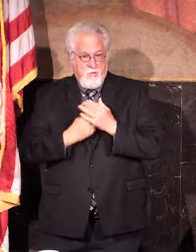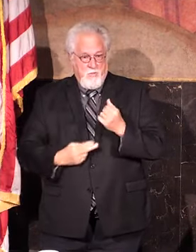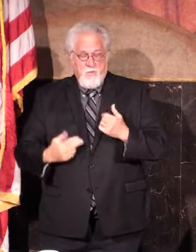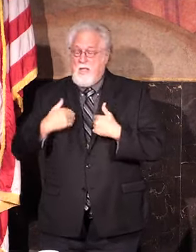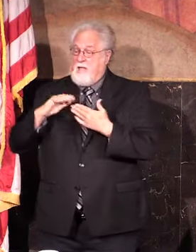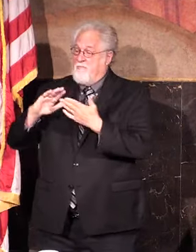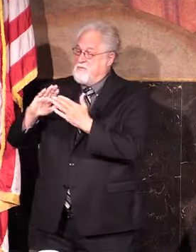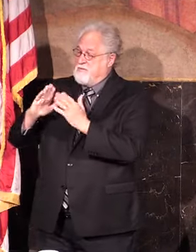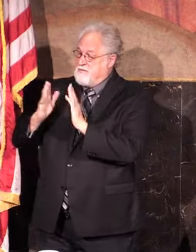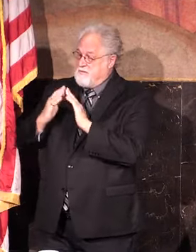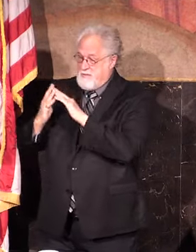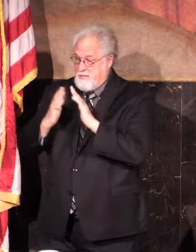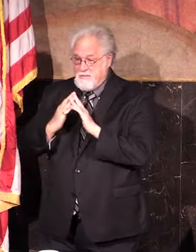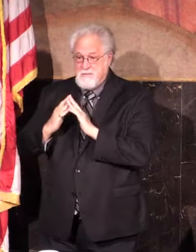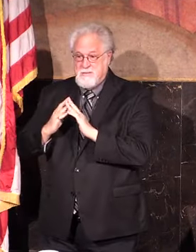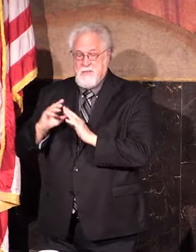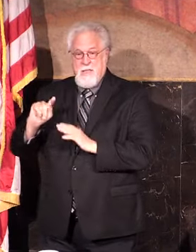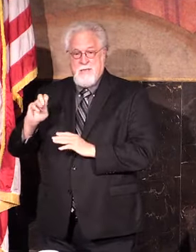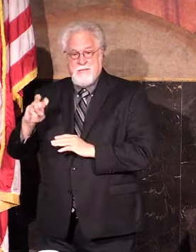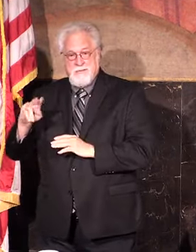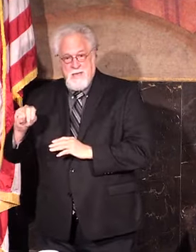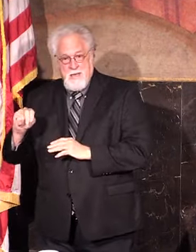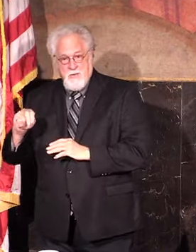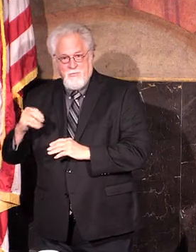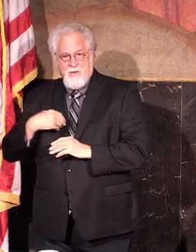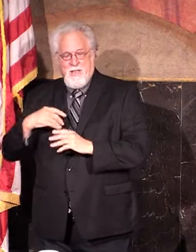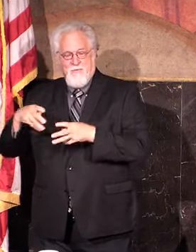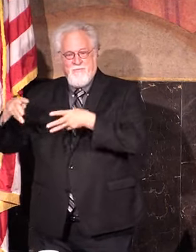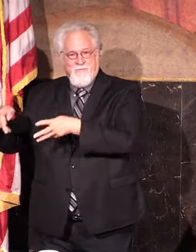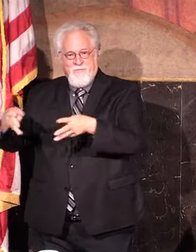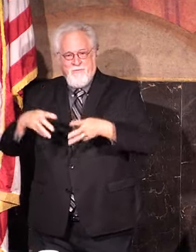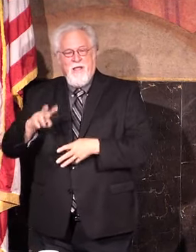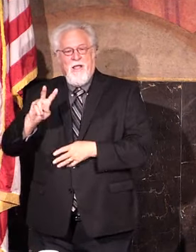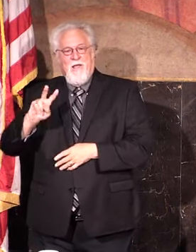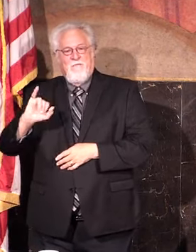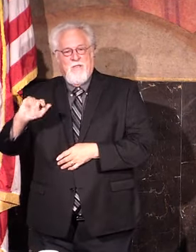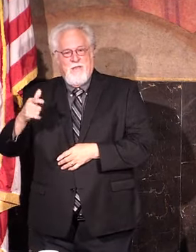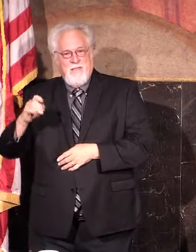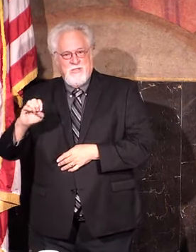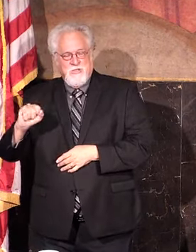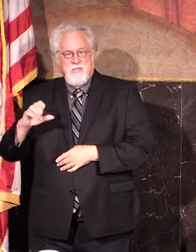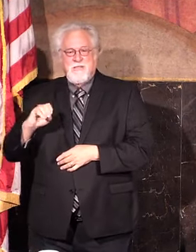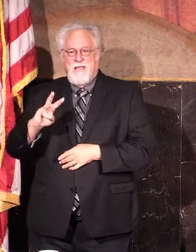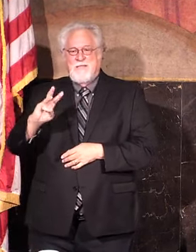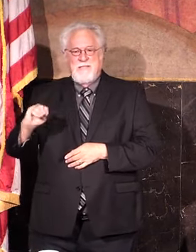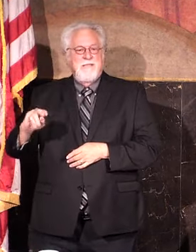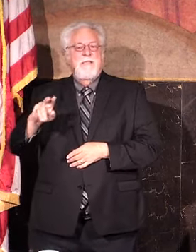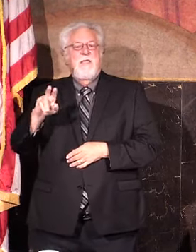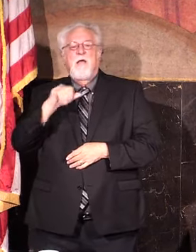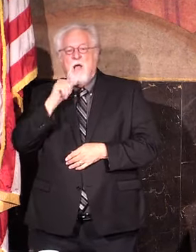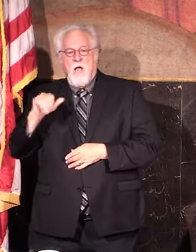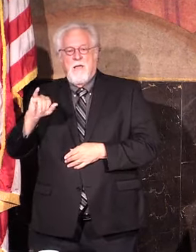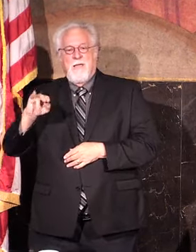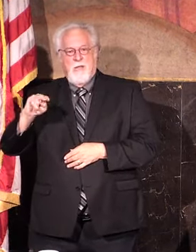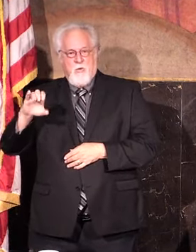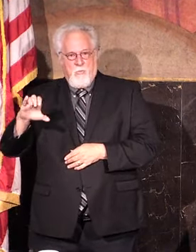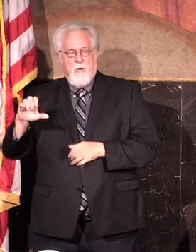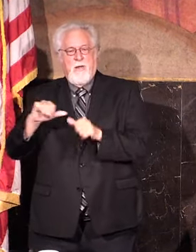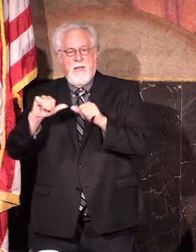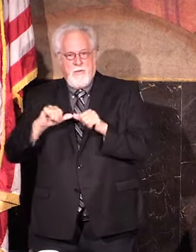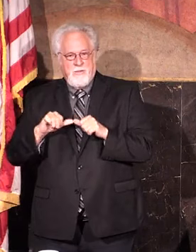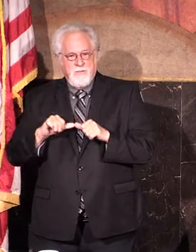cities, towns, we still have villages, and we have over 60 unincorporated areas. It is